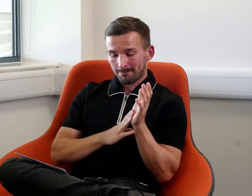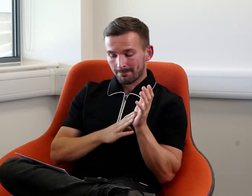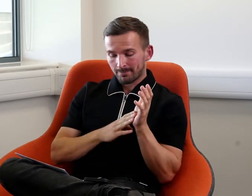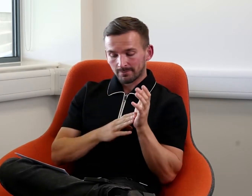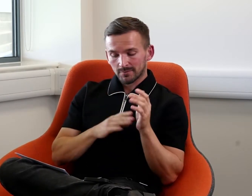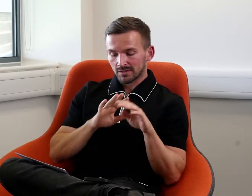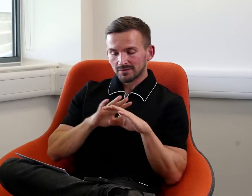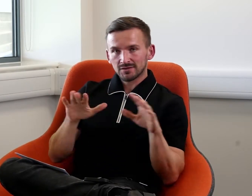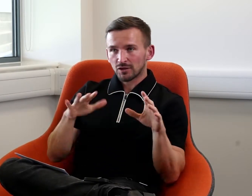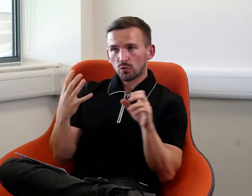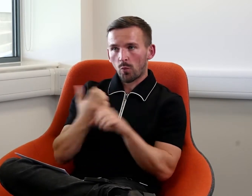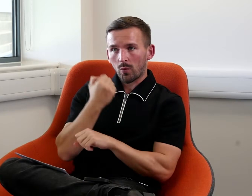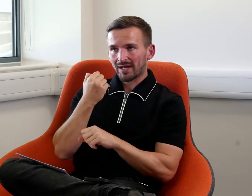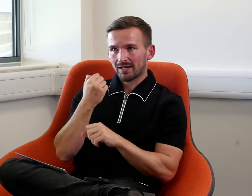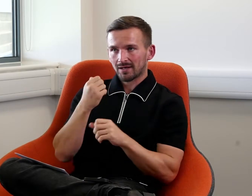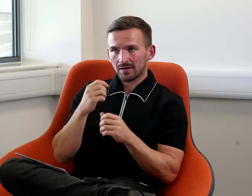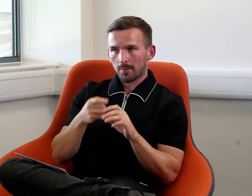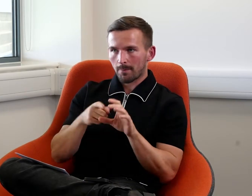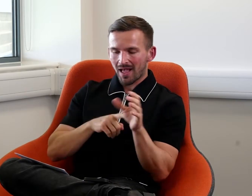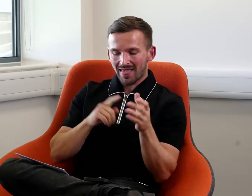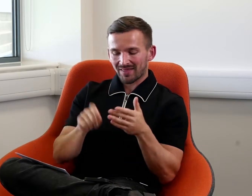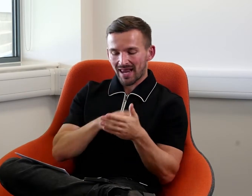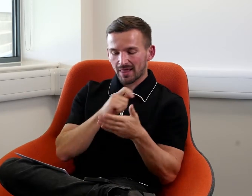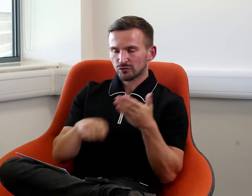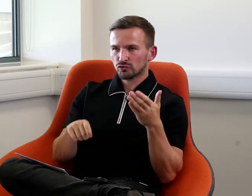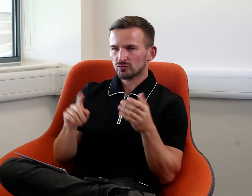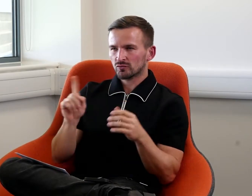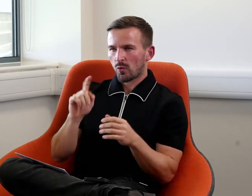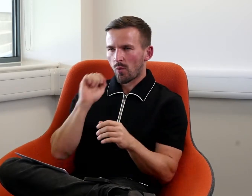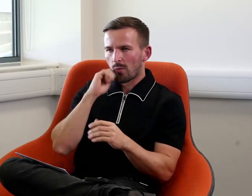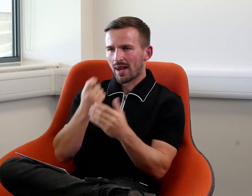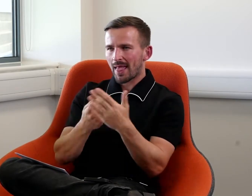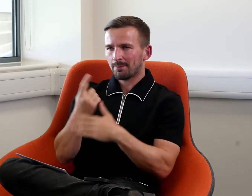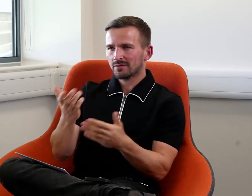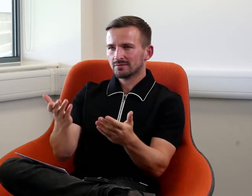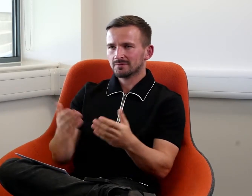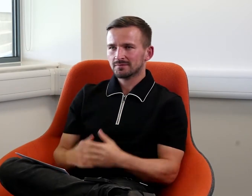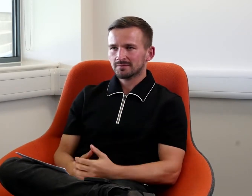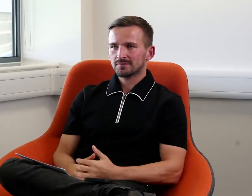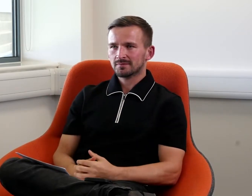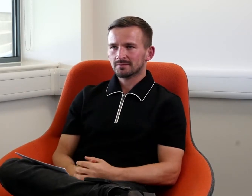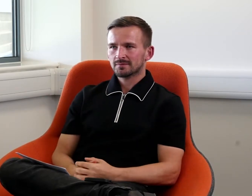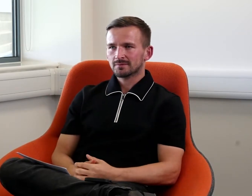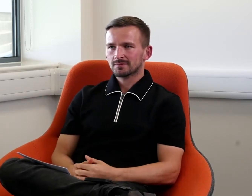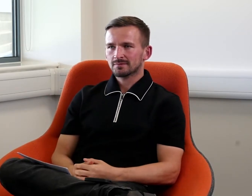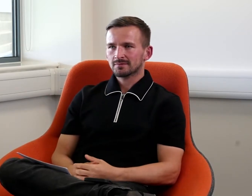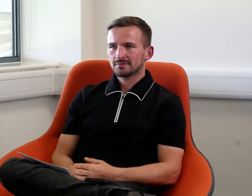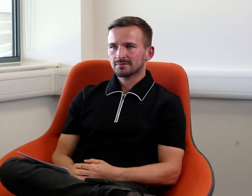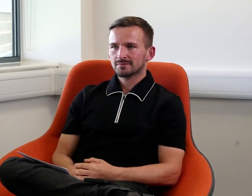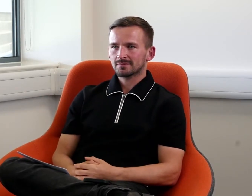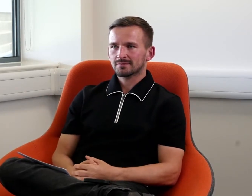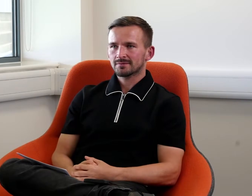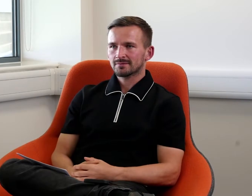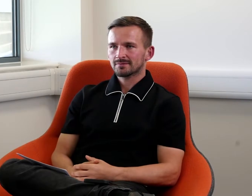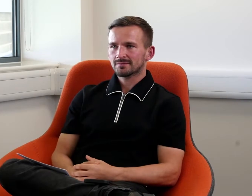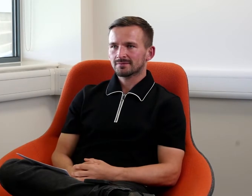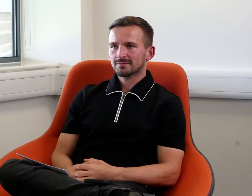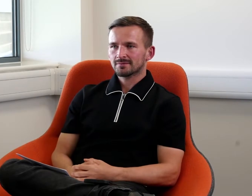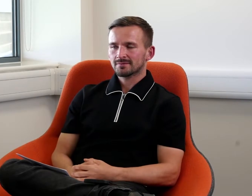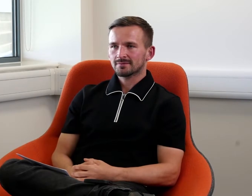So what happens if Andy Burnham doesn't win the by-election? What then?